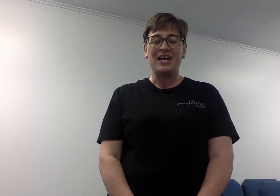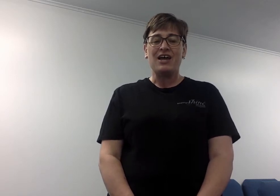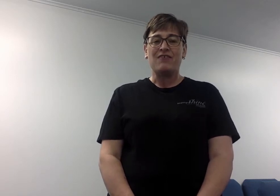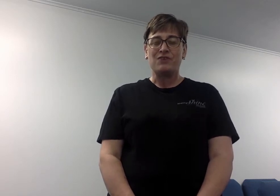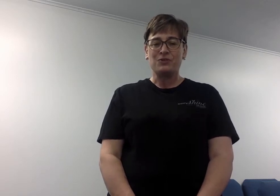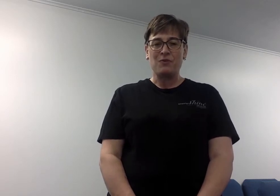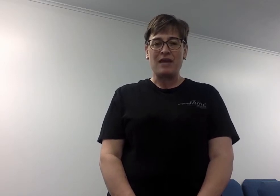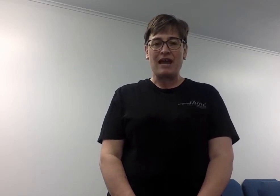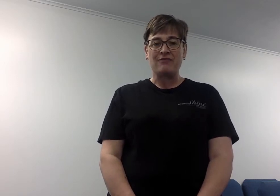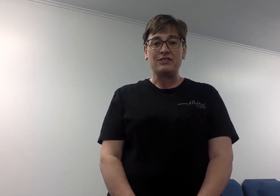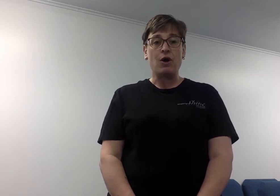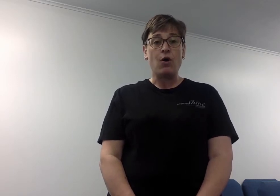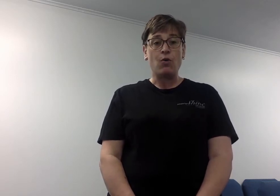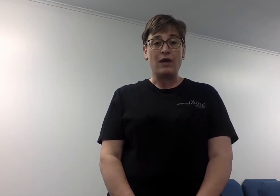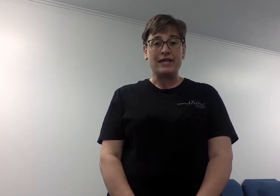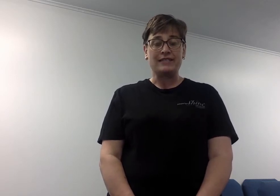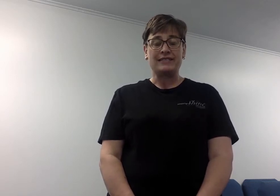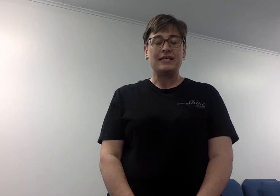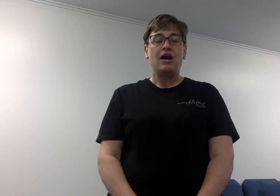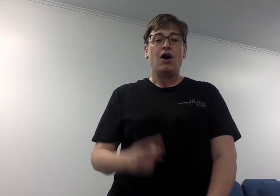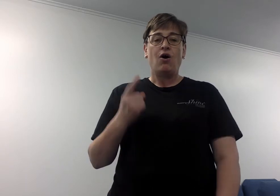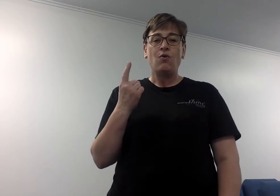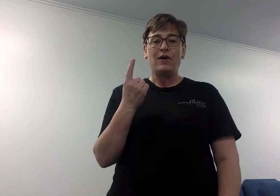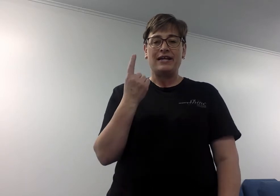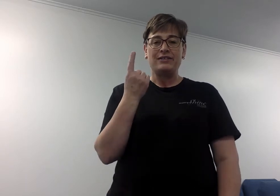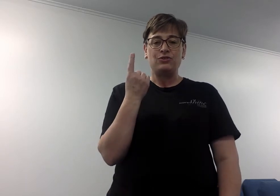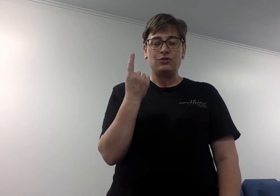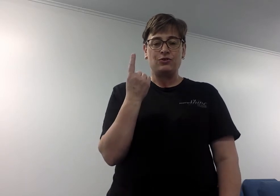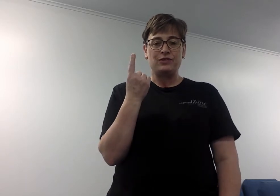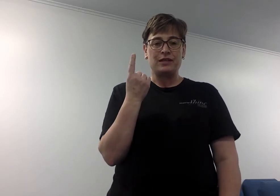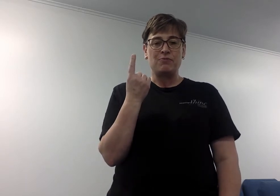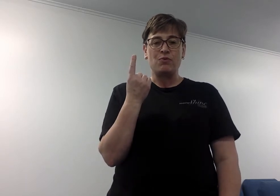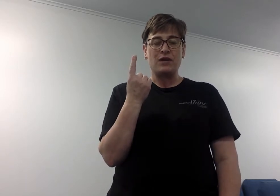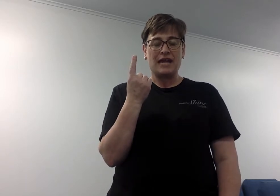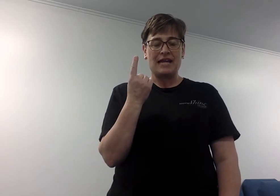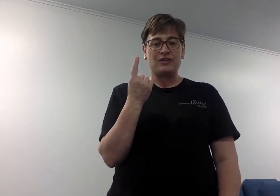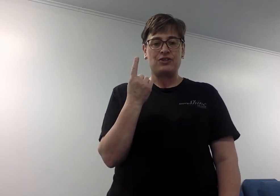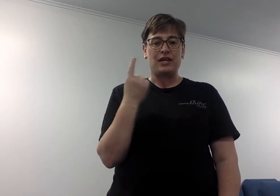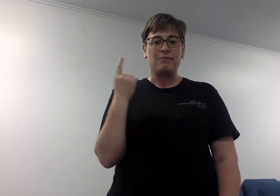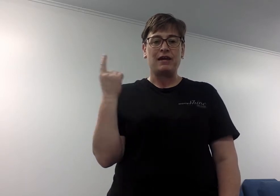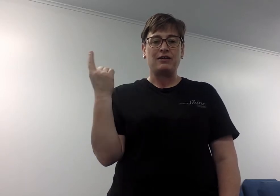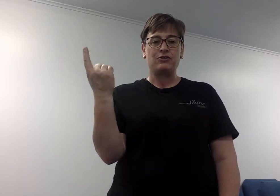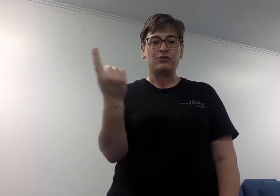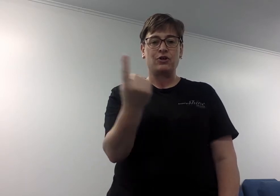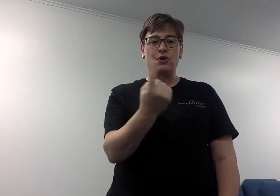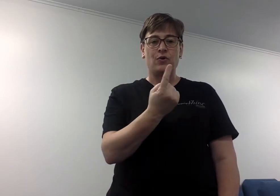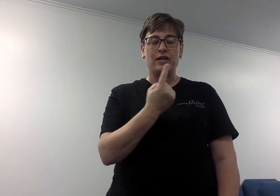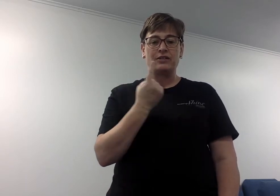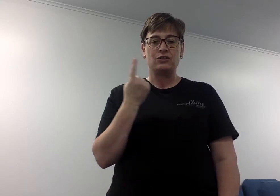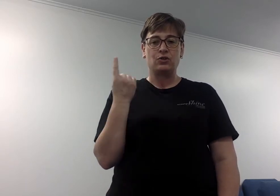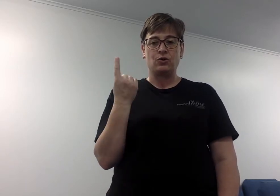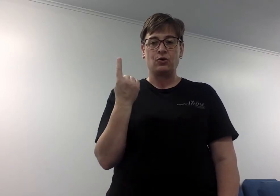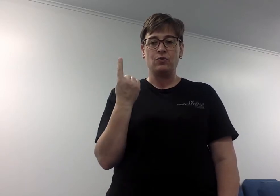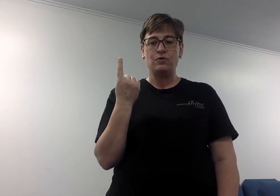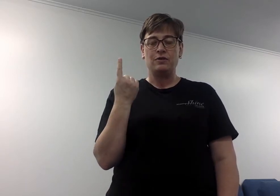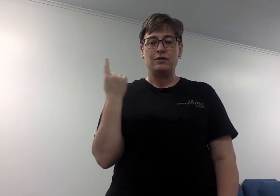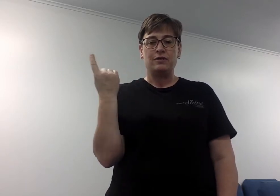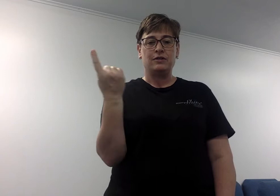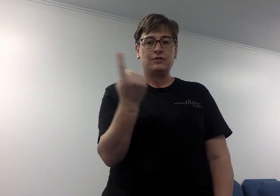The first one we have is always. Always, you use the number 1 hand shape and you just go in a circle.